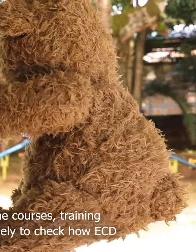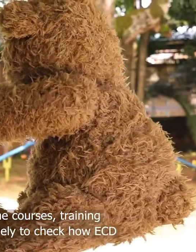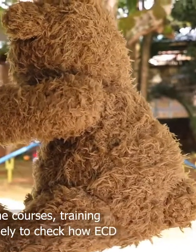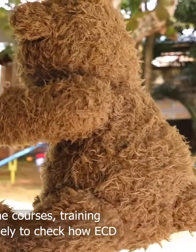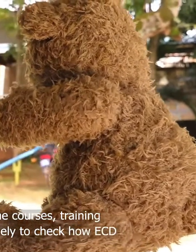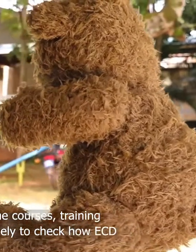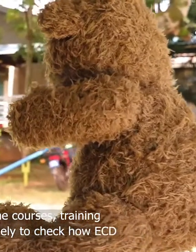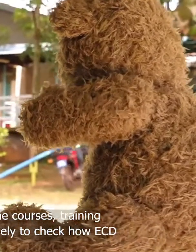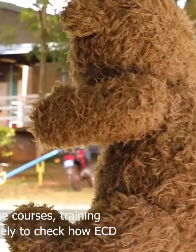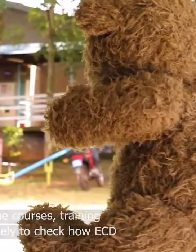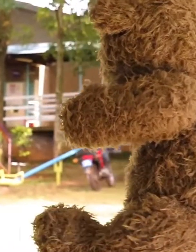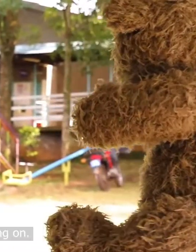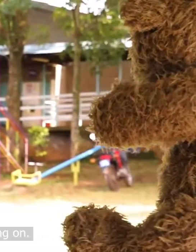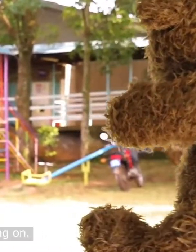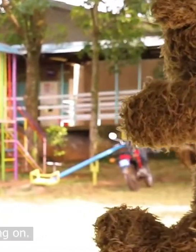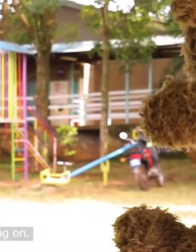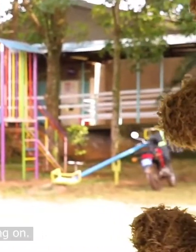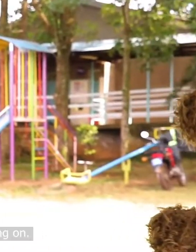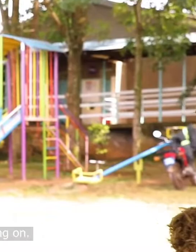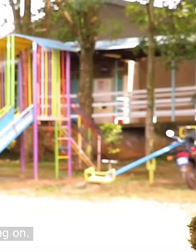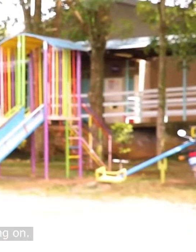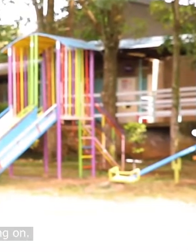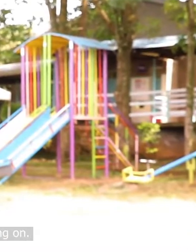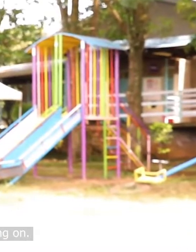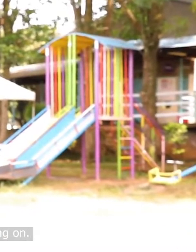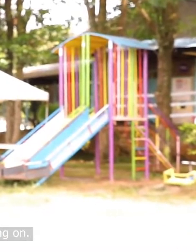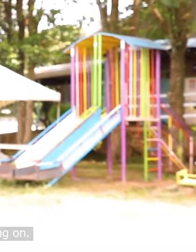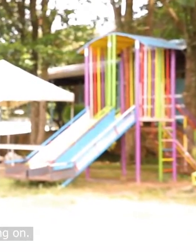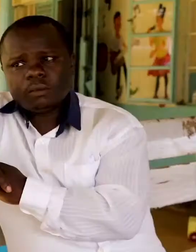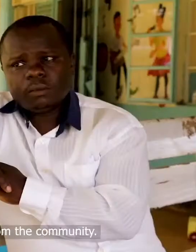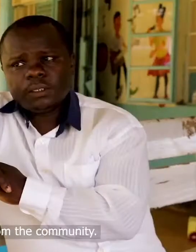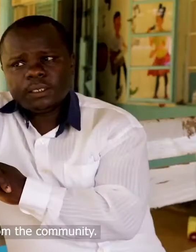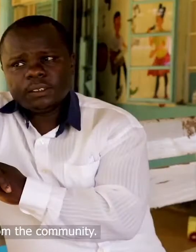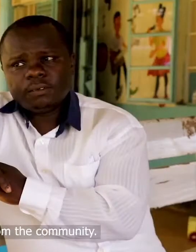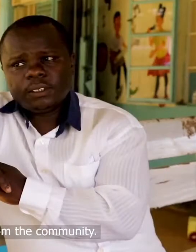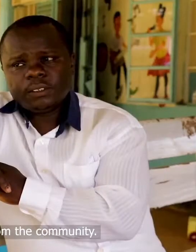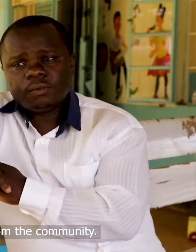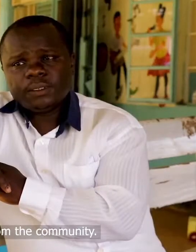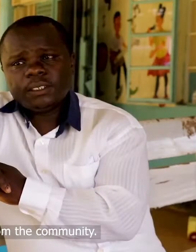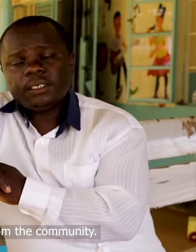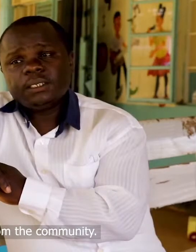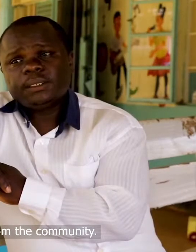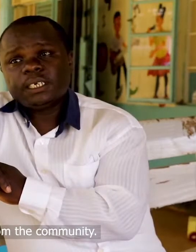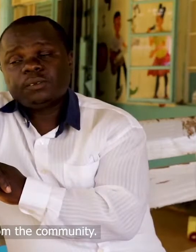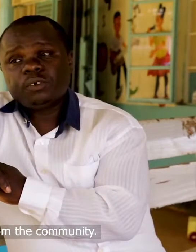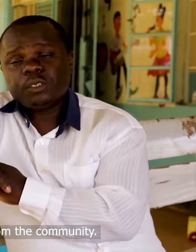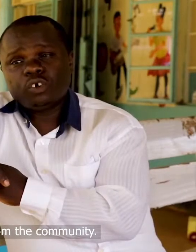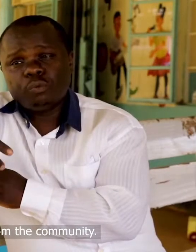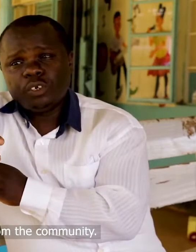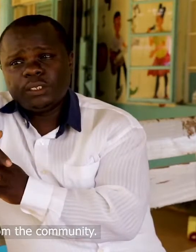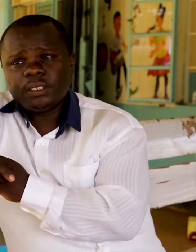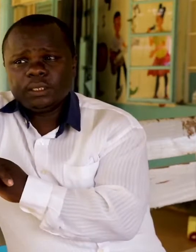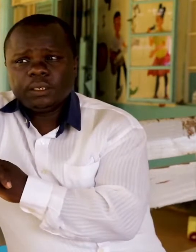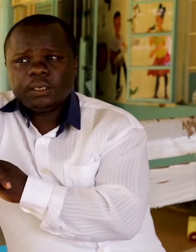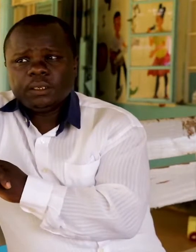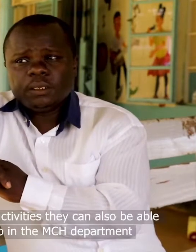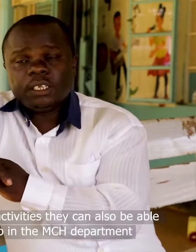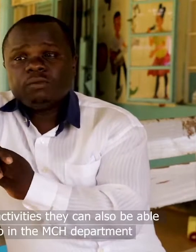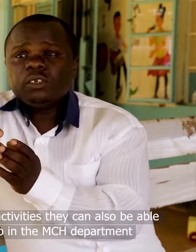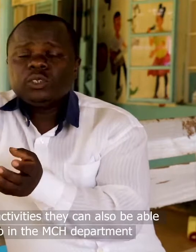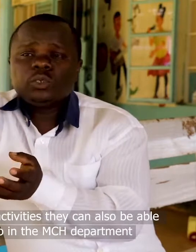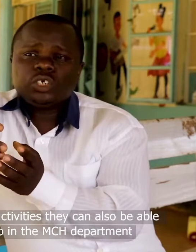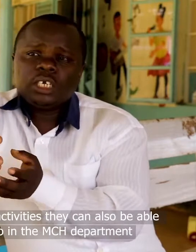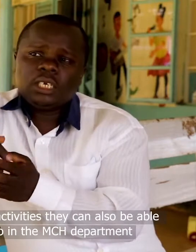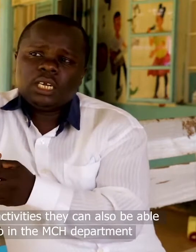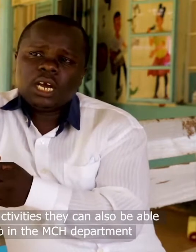routinely to check how ECD activities are being going on. These activities of ECD starts from the community. They